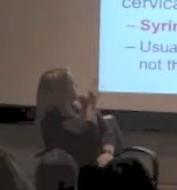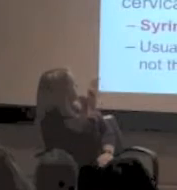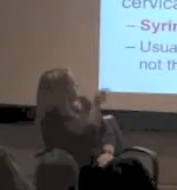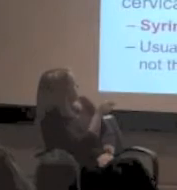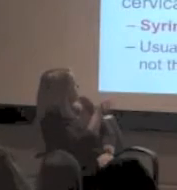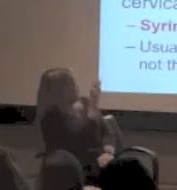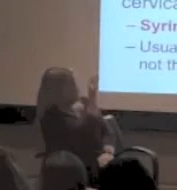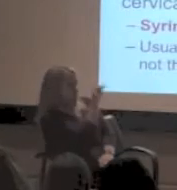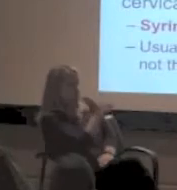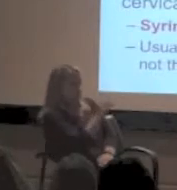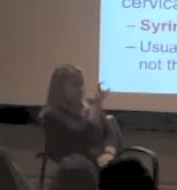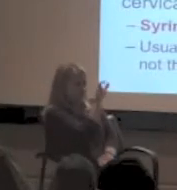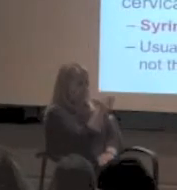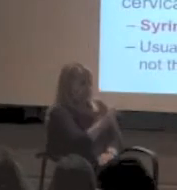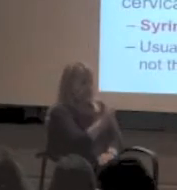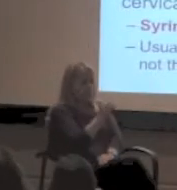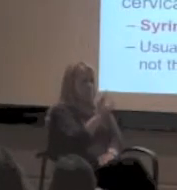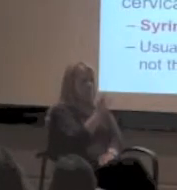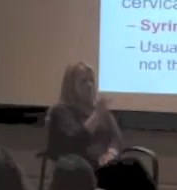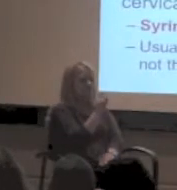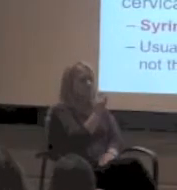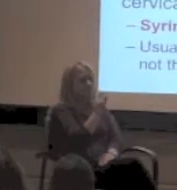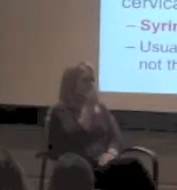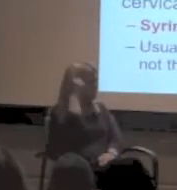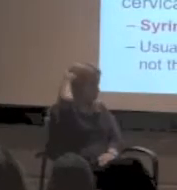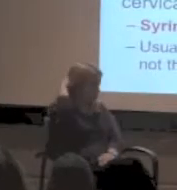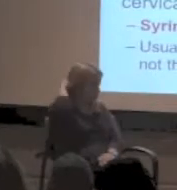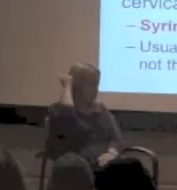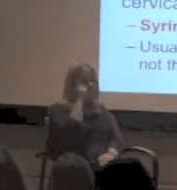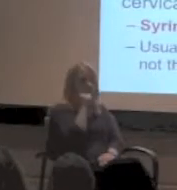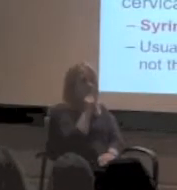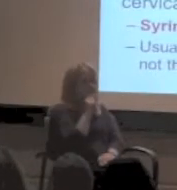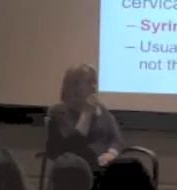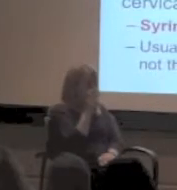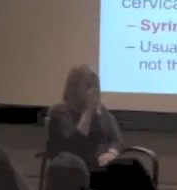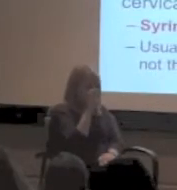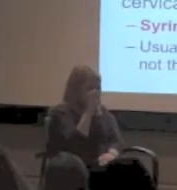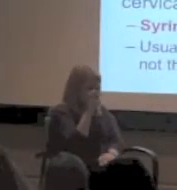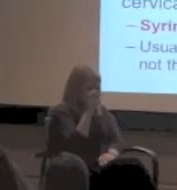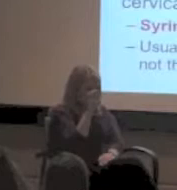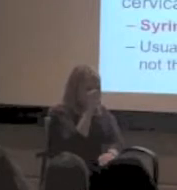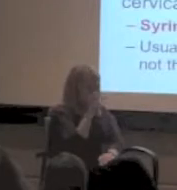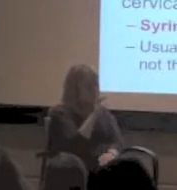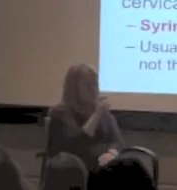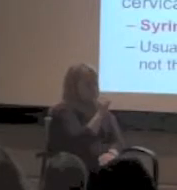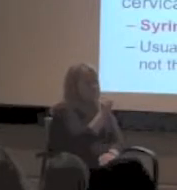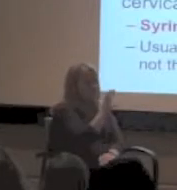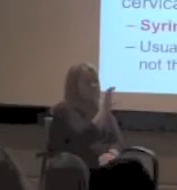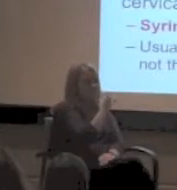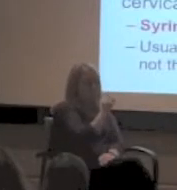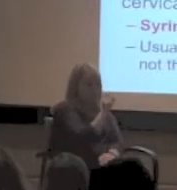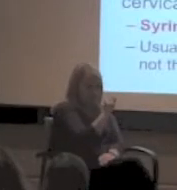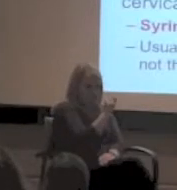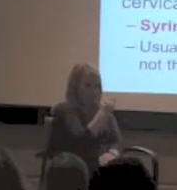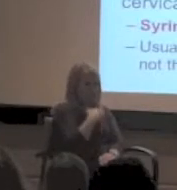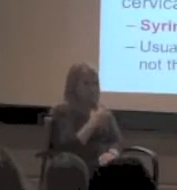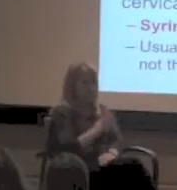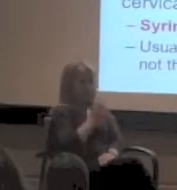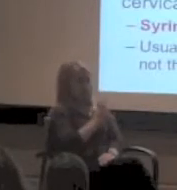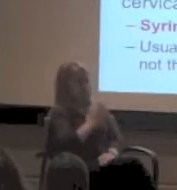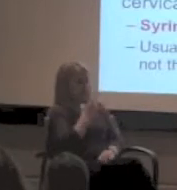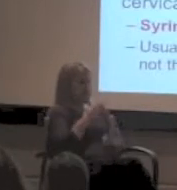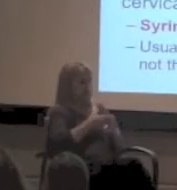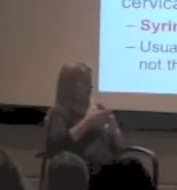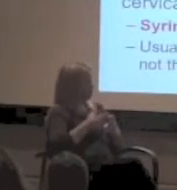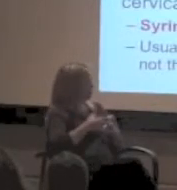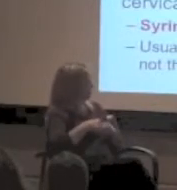right there. So there's a cyst in the spinal cord. It's not a tumor, it's not anything like that. A cyst in the spinal cord just gets a fancy name, it's called a